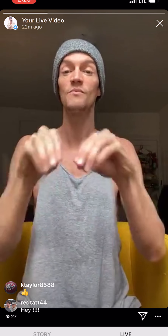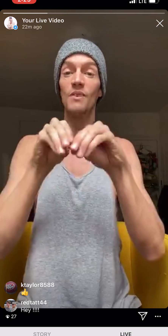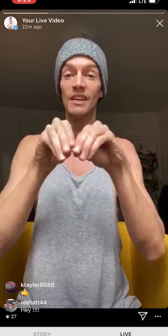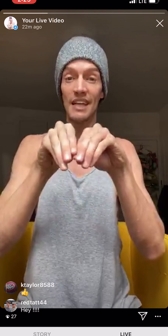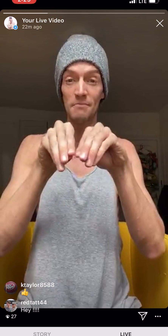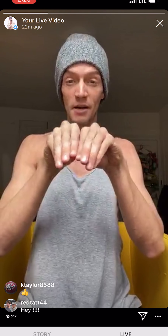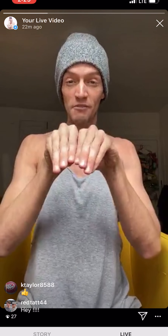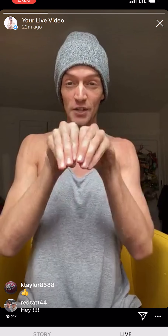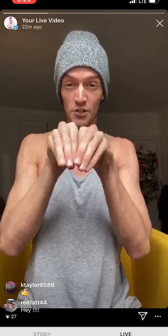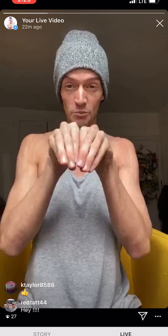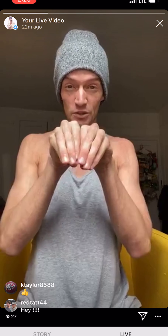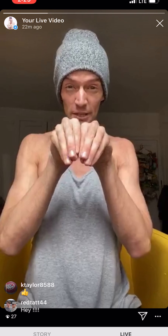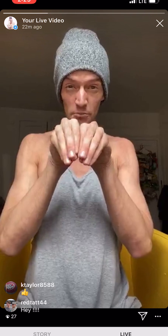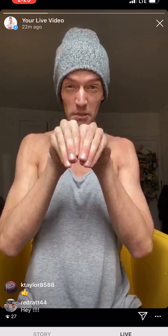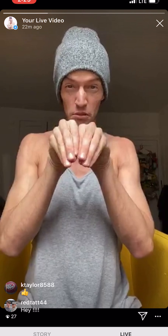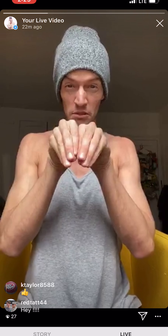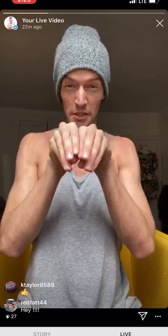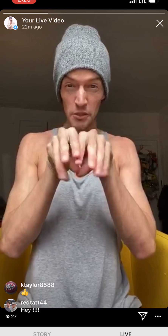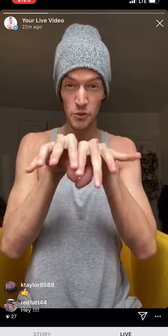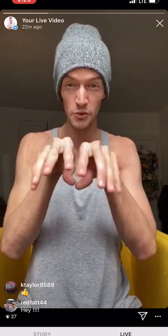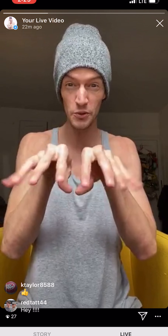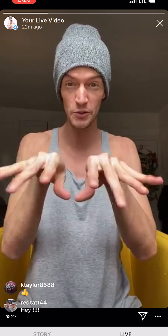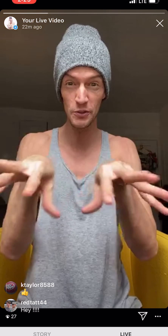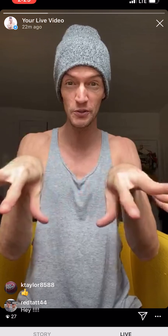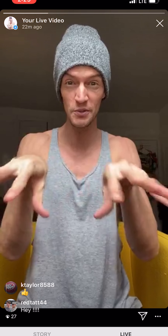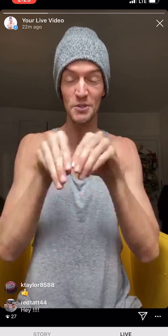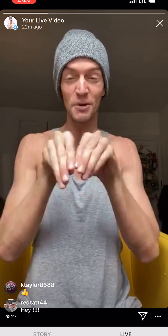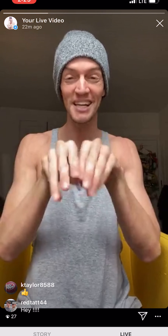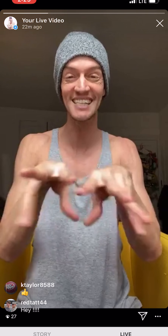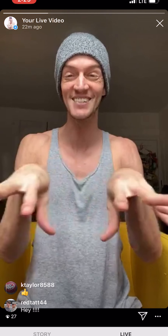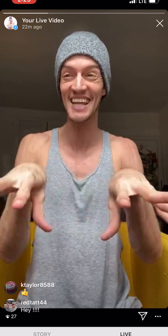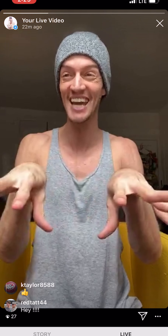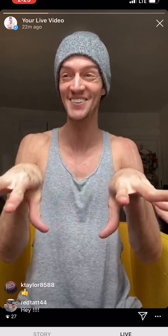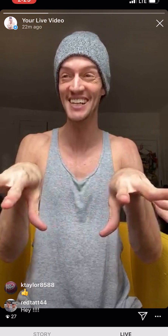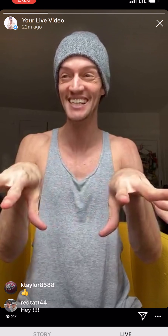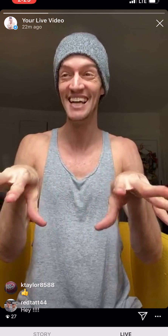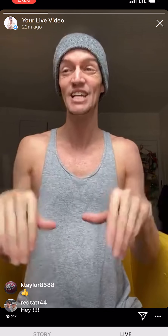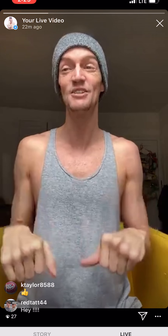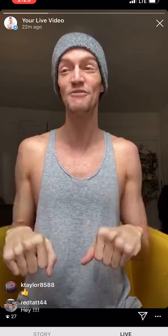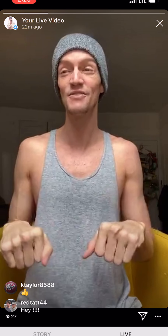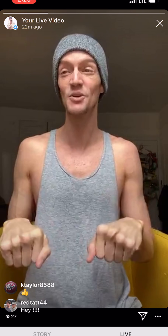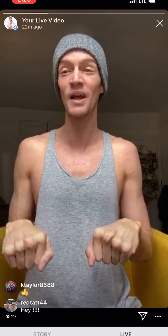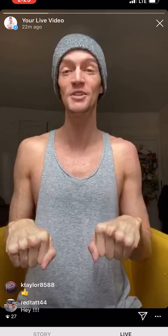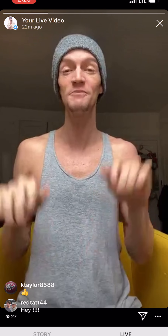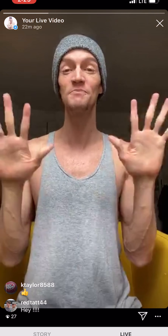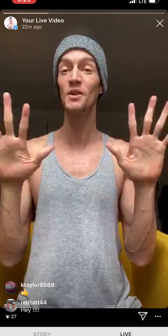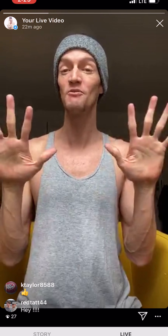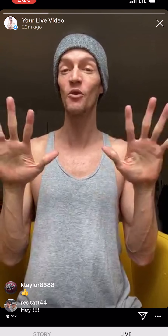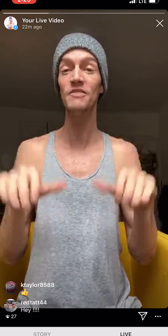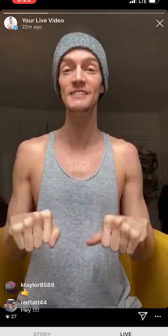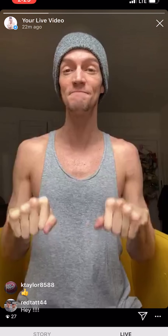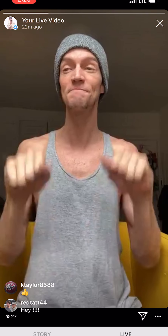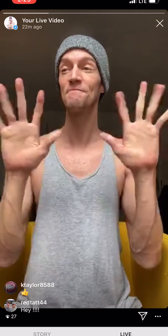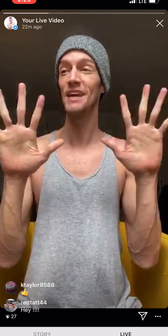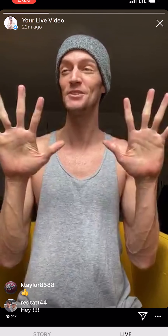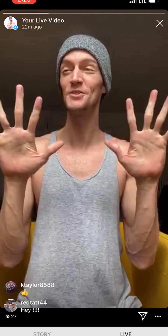Yep. Our fingers represent little people and they're, they're spreading and they're scattering. To surrender, forfeit. I'm just doing a